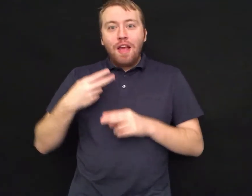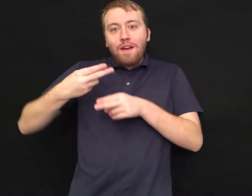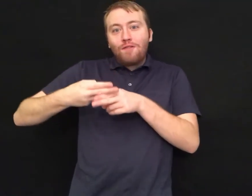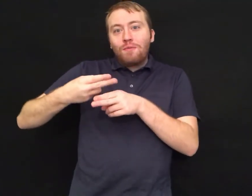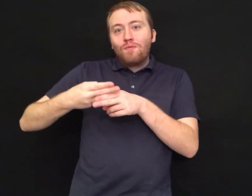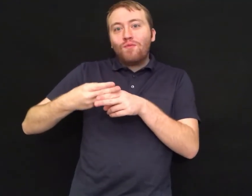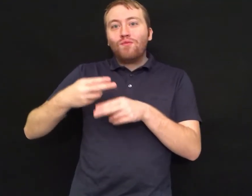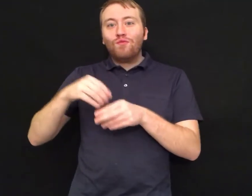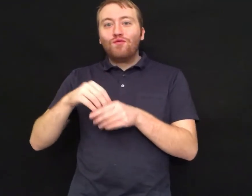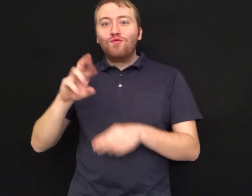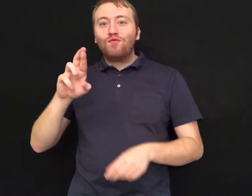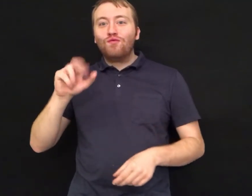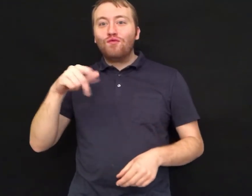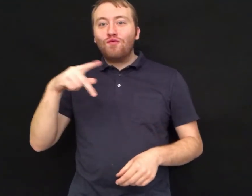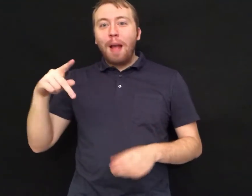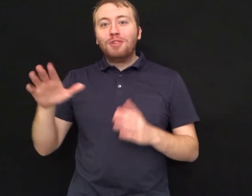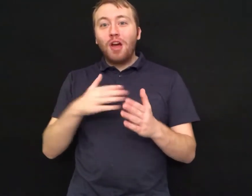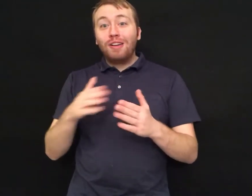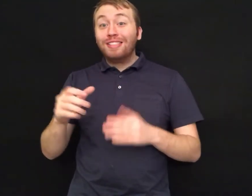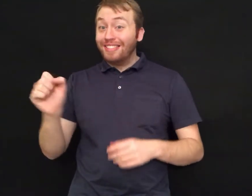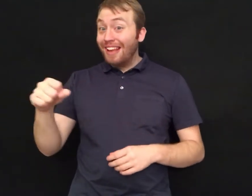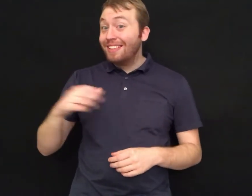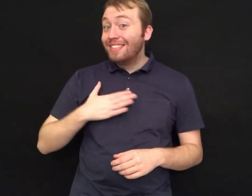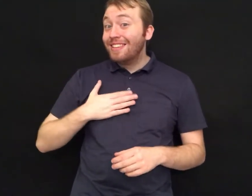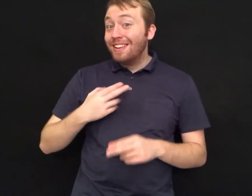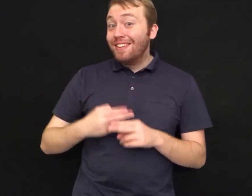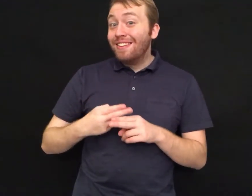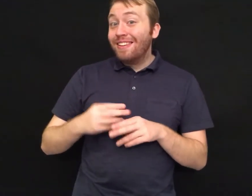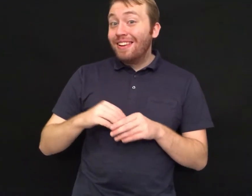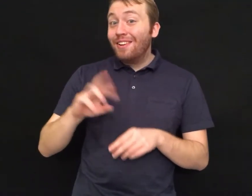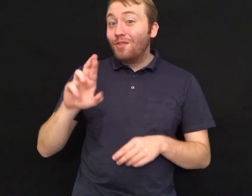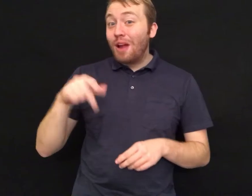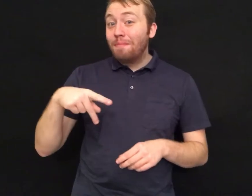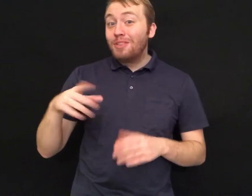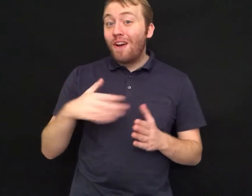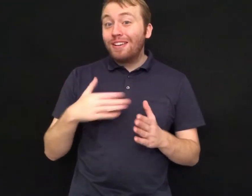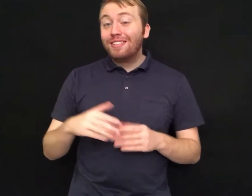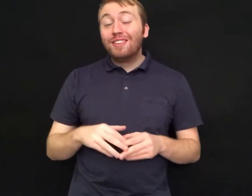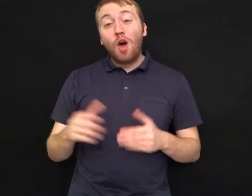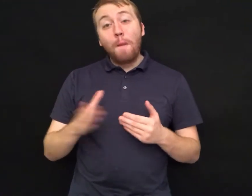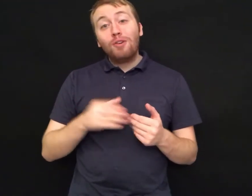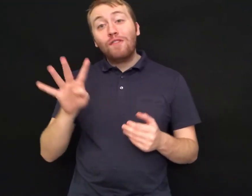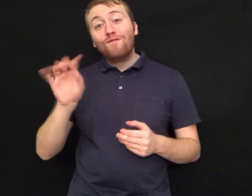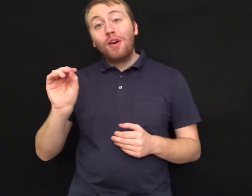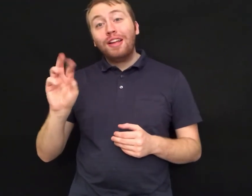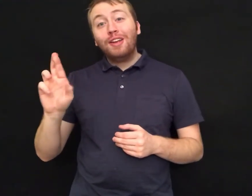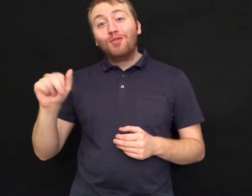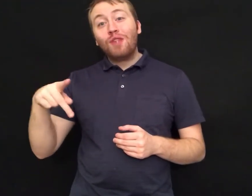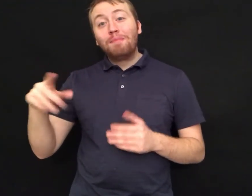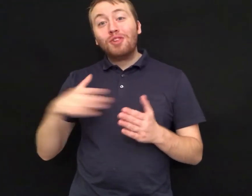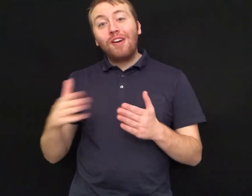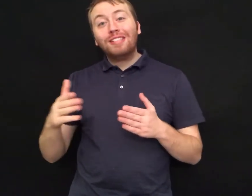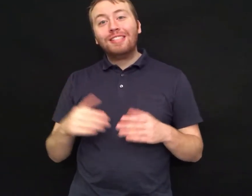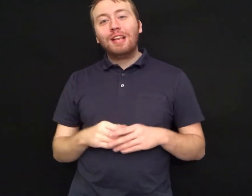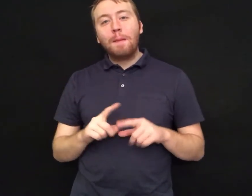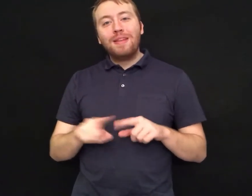in rap songs almost 40 rap songs but the night of my speech